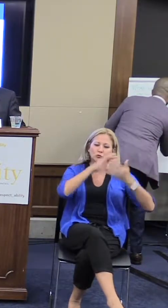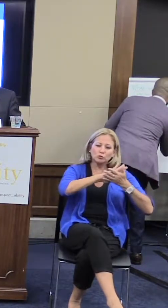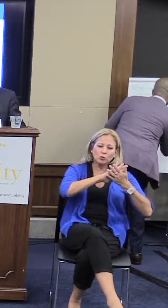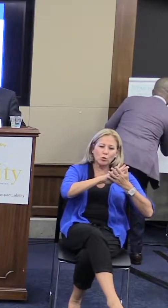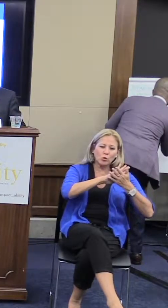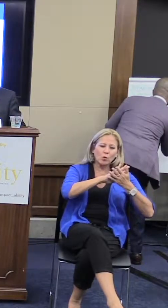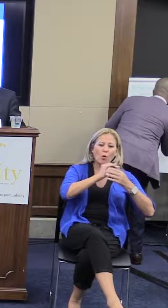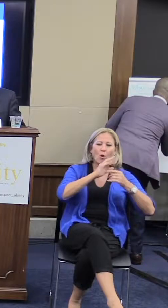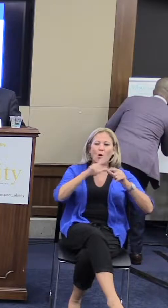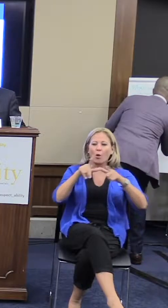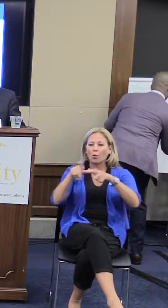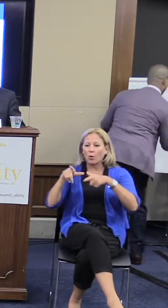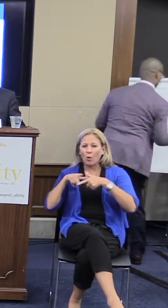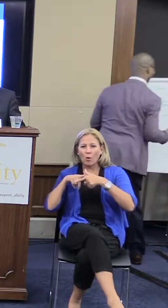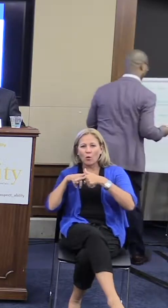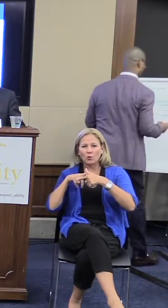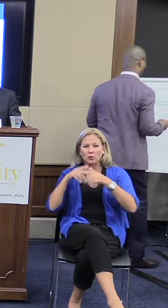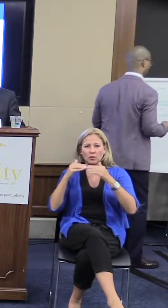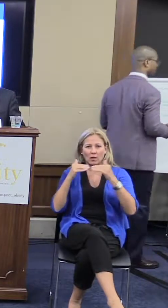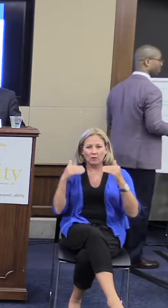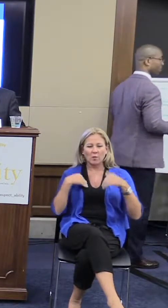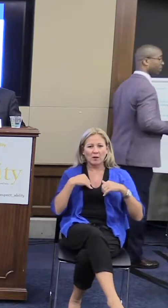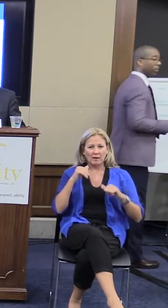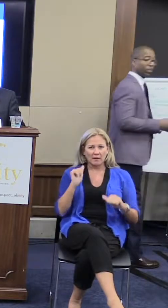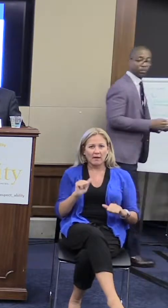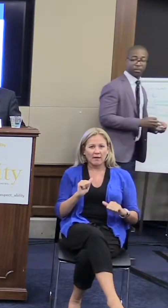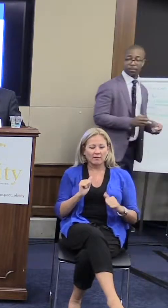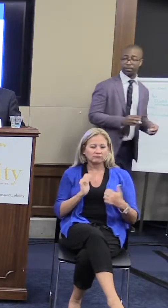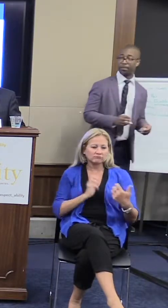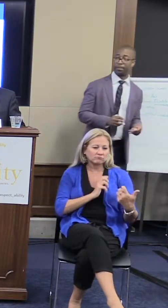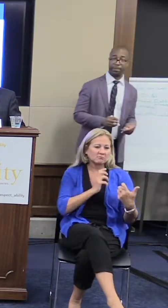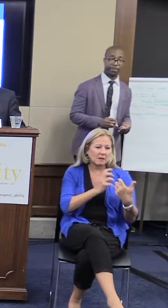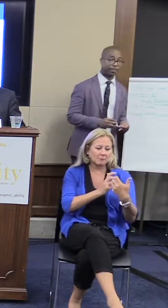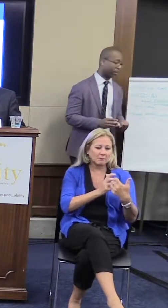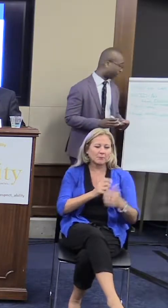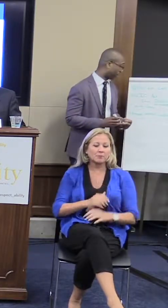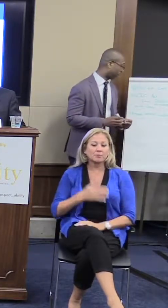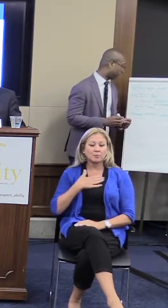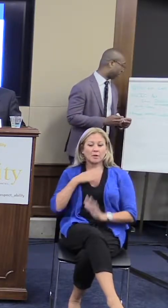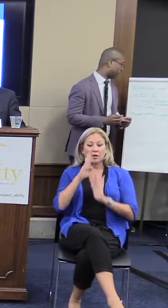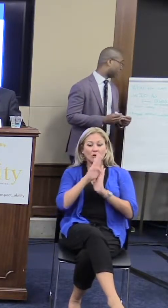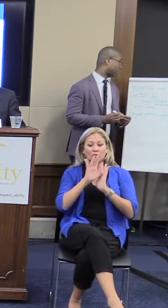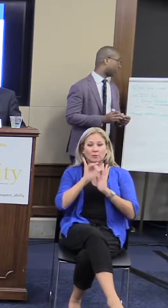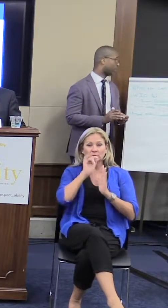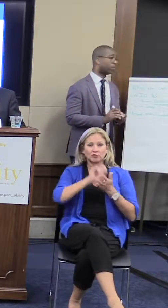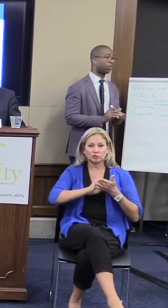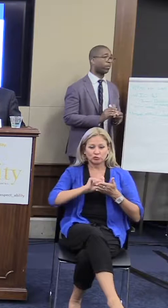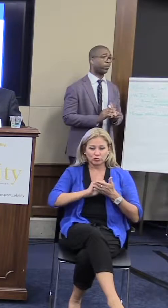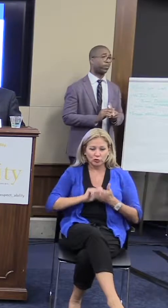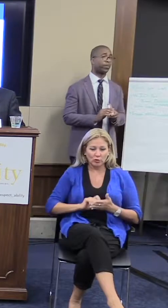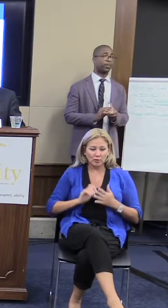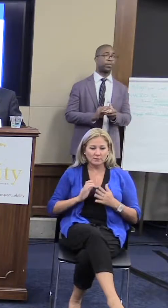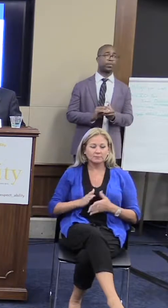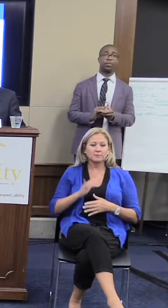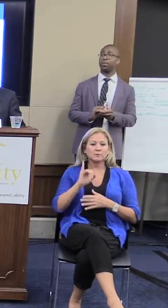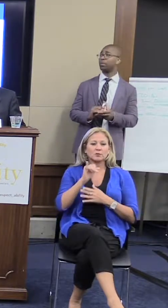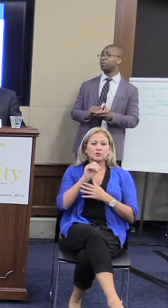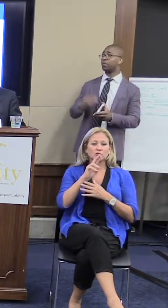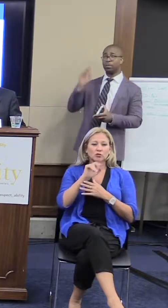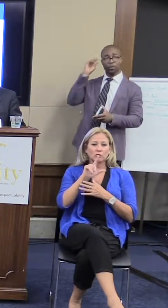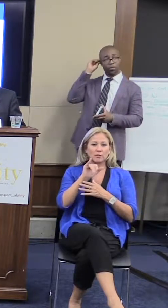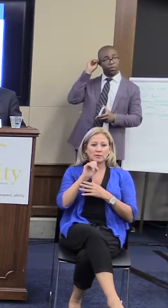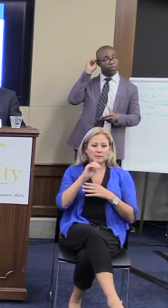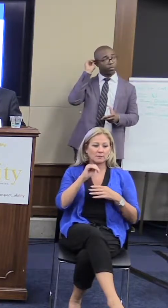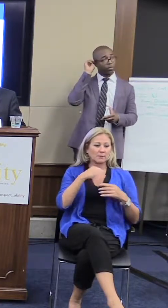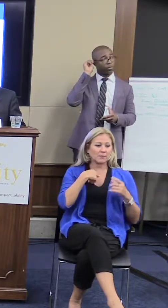might be that anyone is involved with. I got my background in journalism. I started at NBC News in